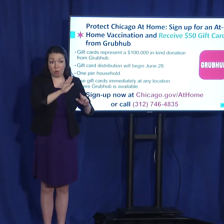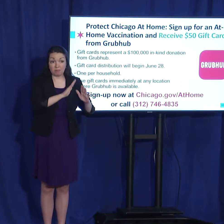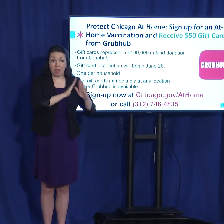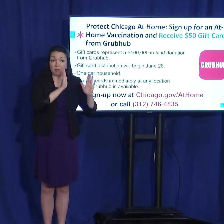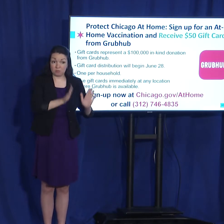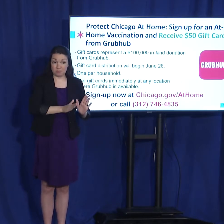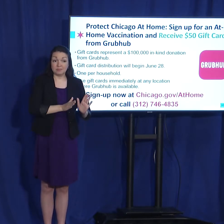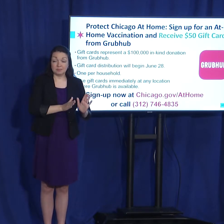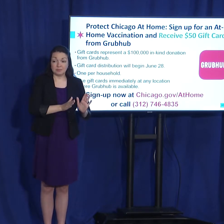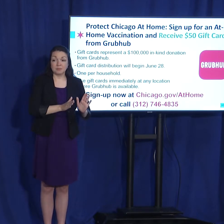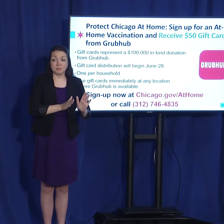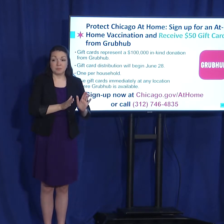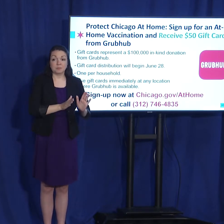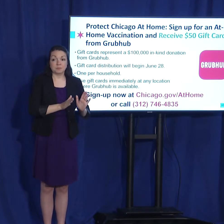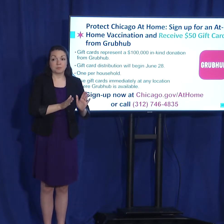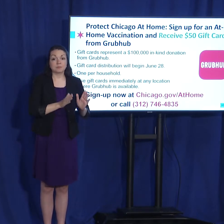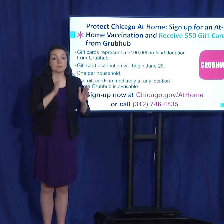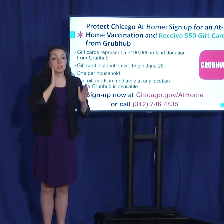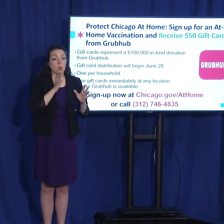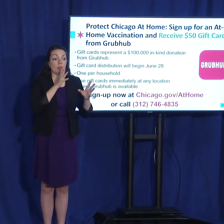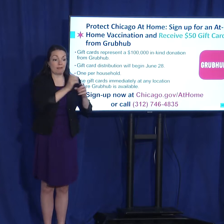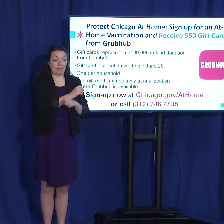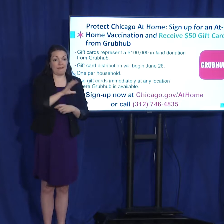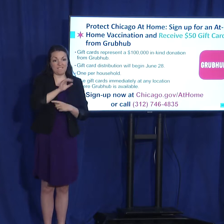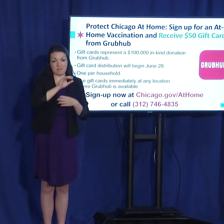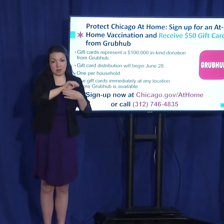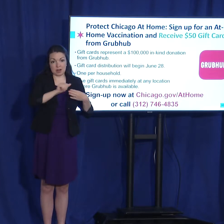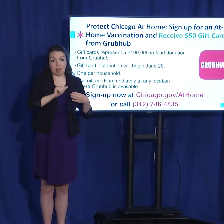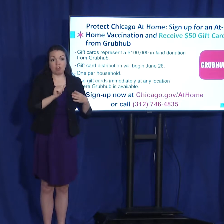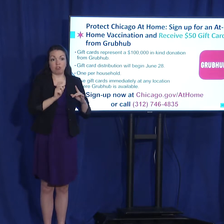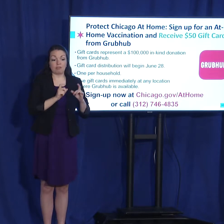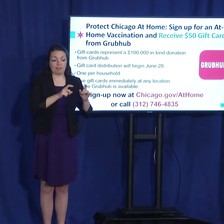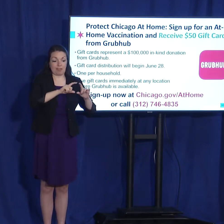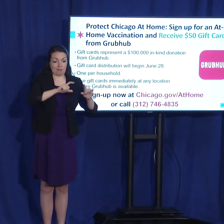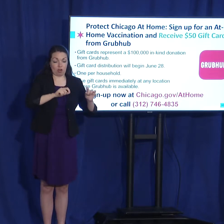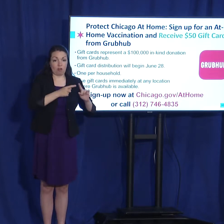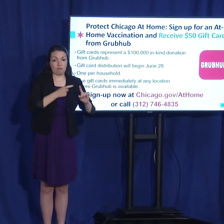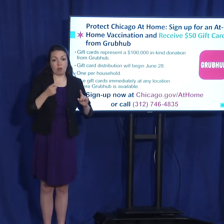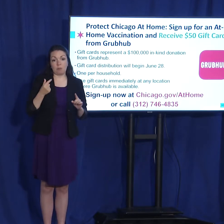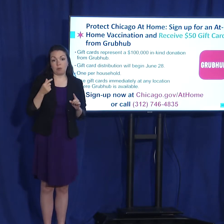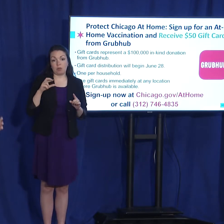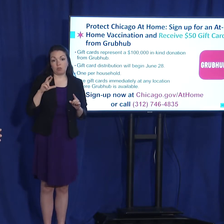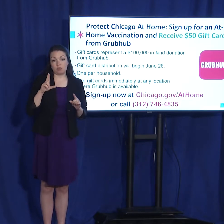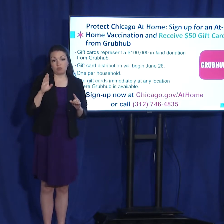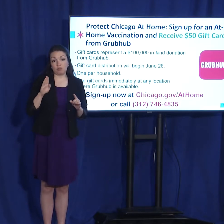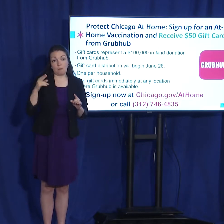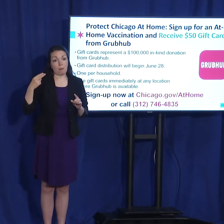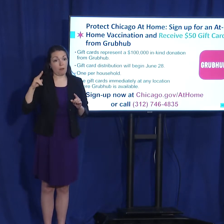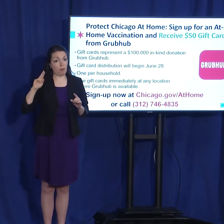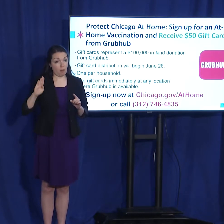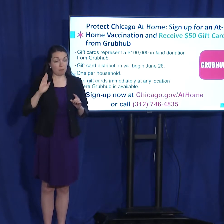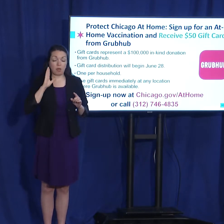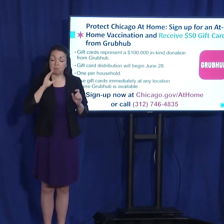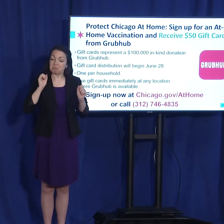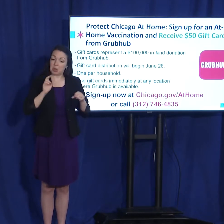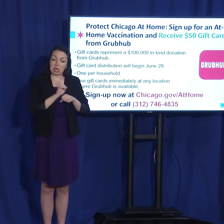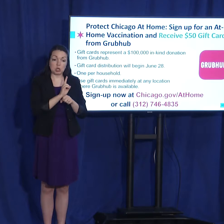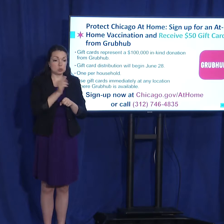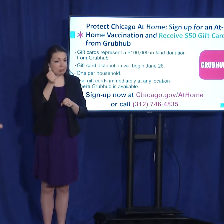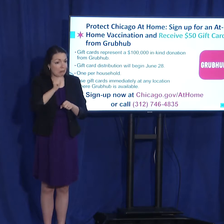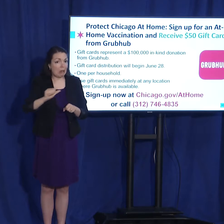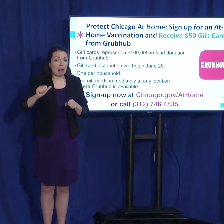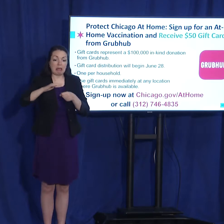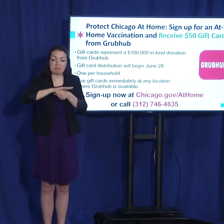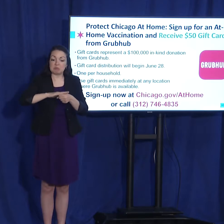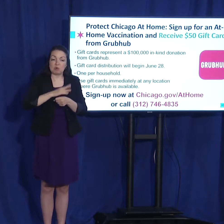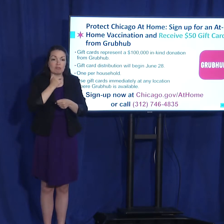you will receive a $50 gift card from Grubhub. That can be used immediately at any location where Grubhub is available. So